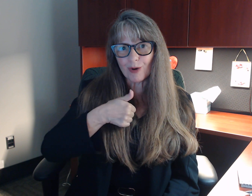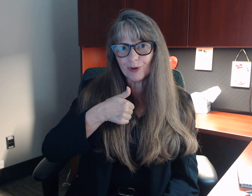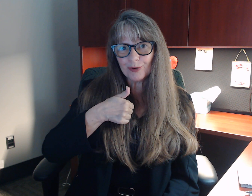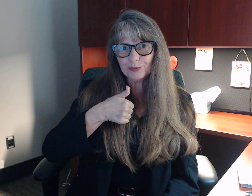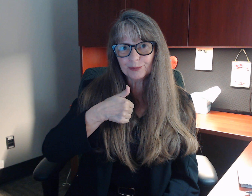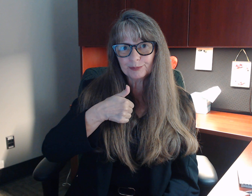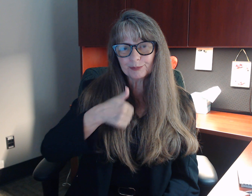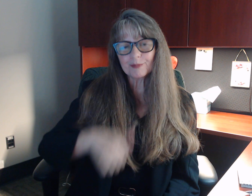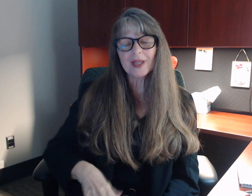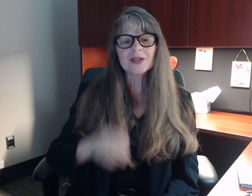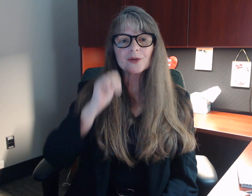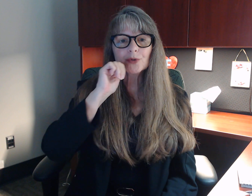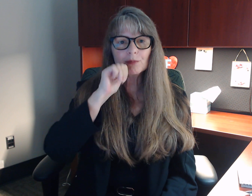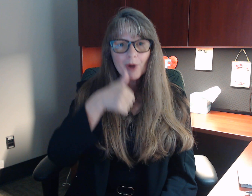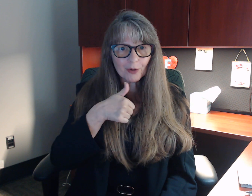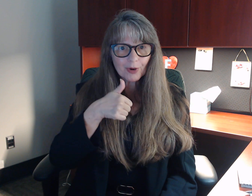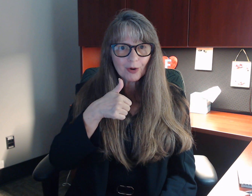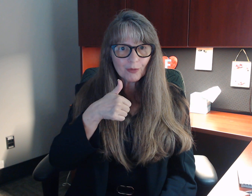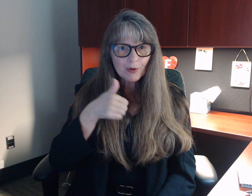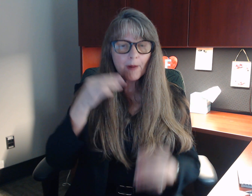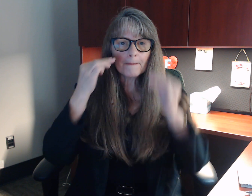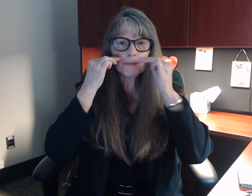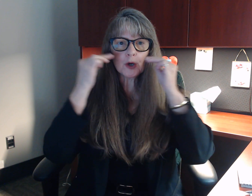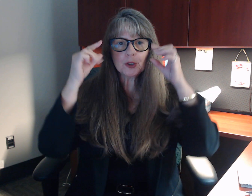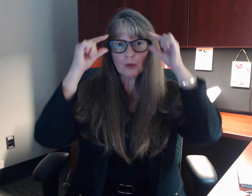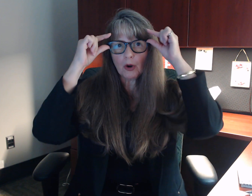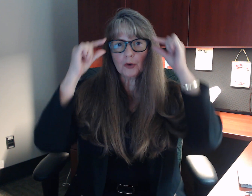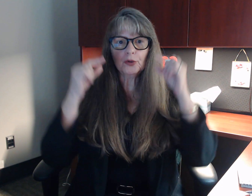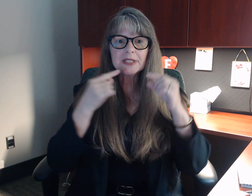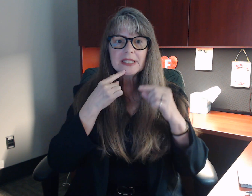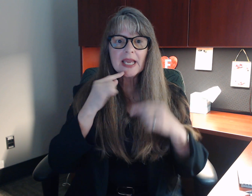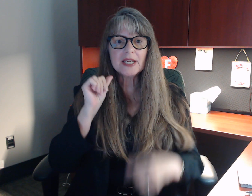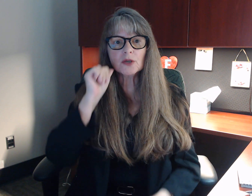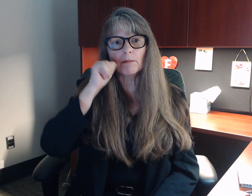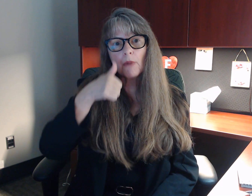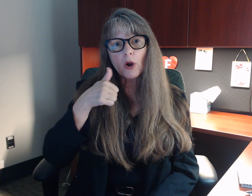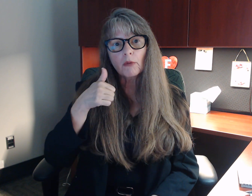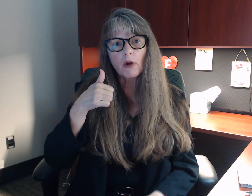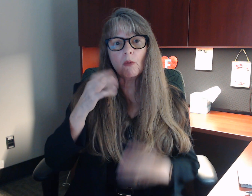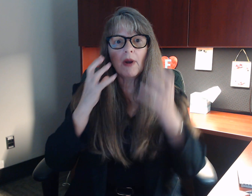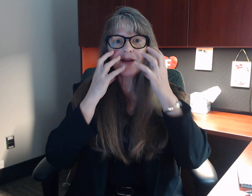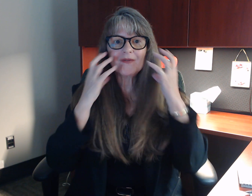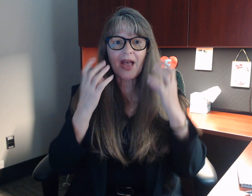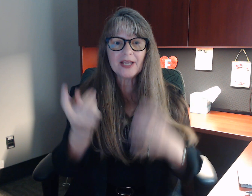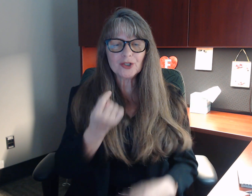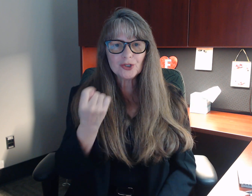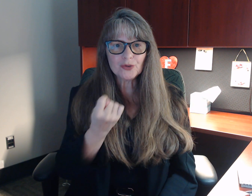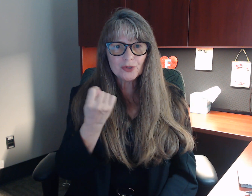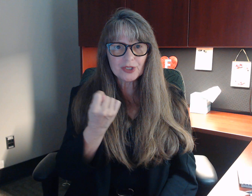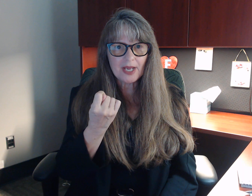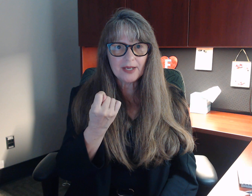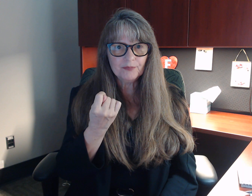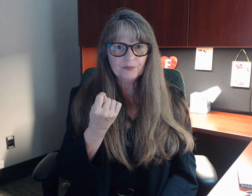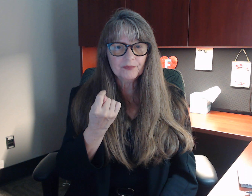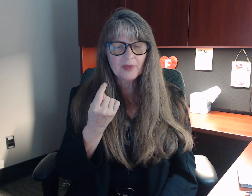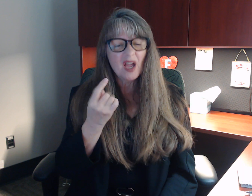tomorrow. So tomorrow, Mardi Gras, or you could say tomorrow, Fat Tuesday.